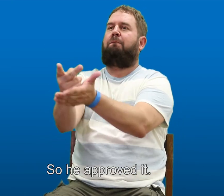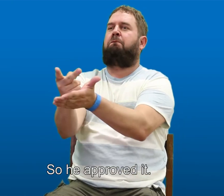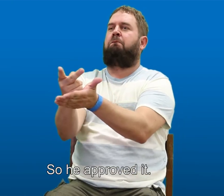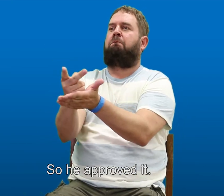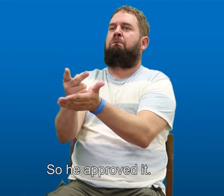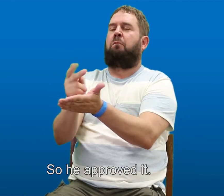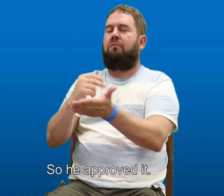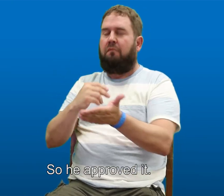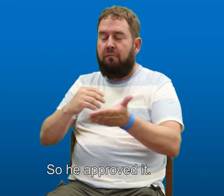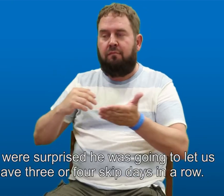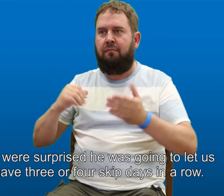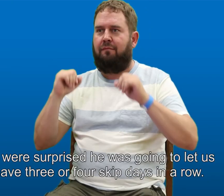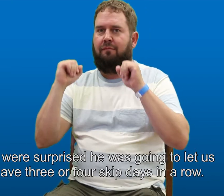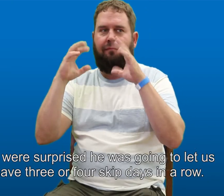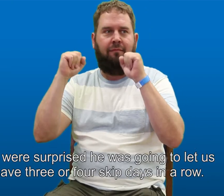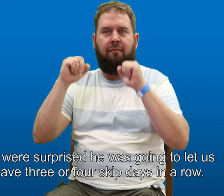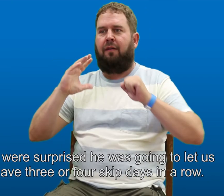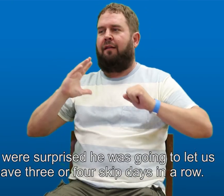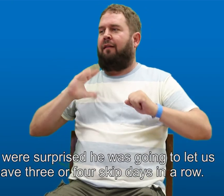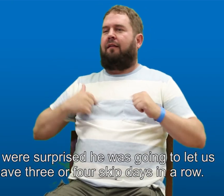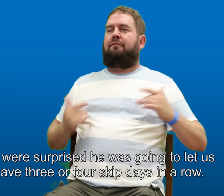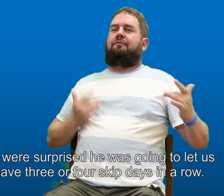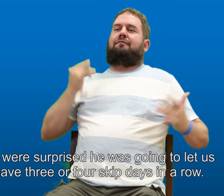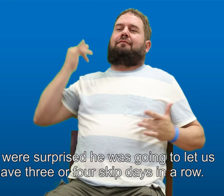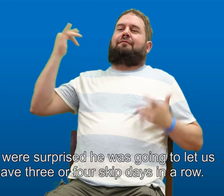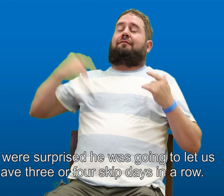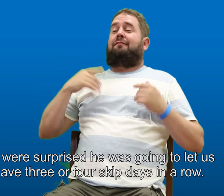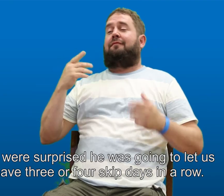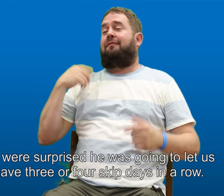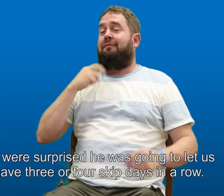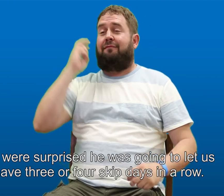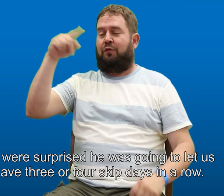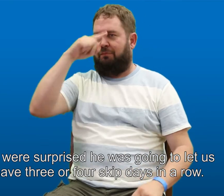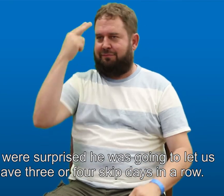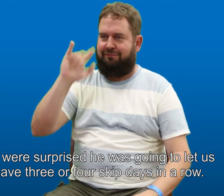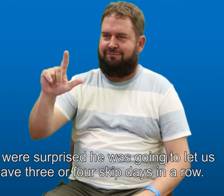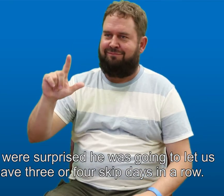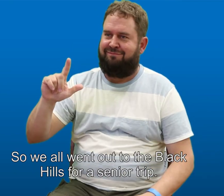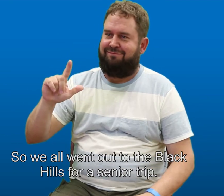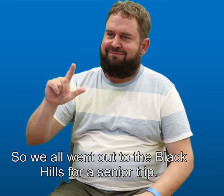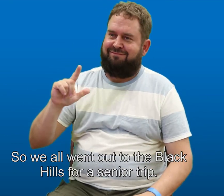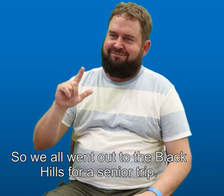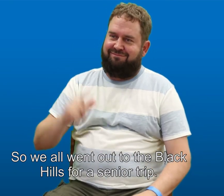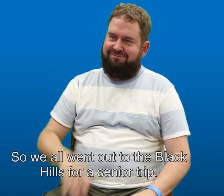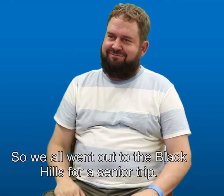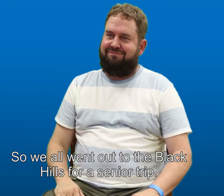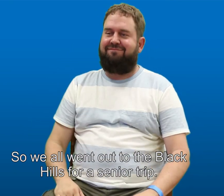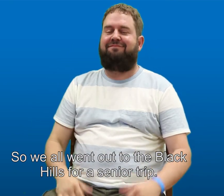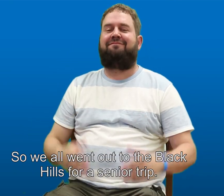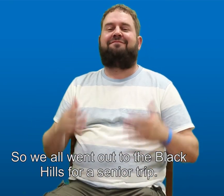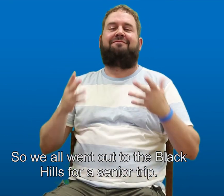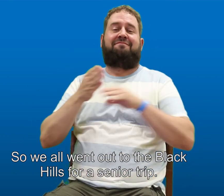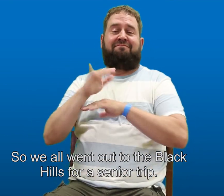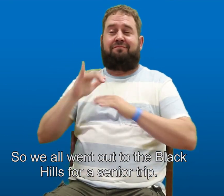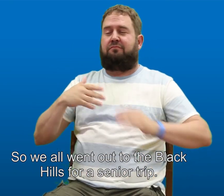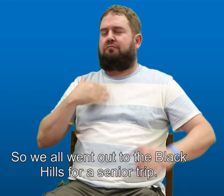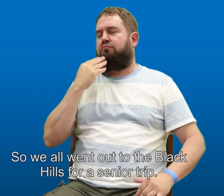proved it, uh, by, we were surprised, he was going to let us have three or four skip days in a row, so we all went out to the Black Hills for our senior trip.